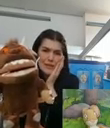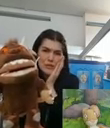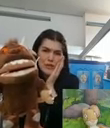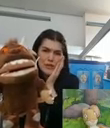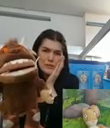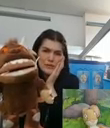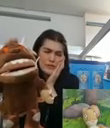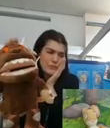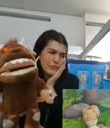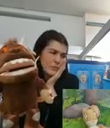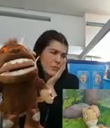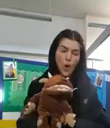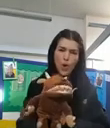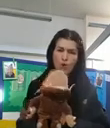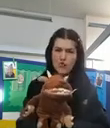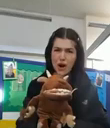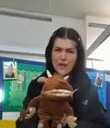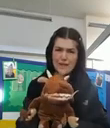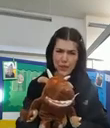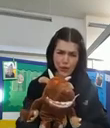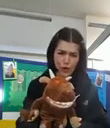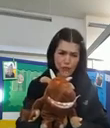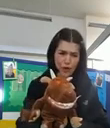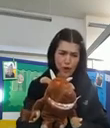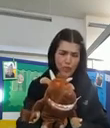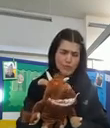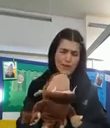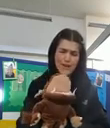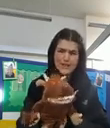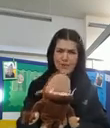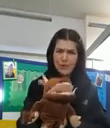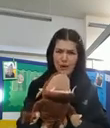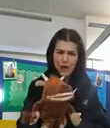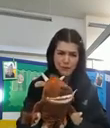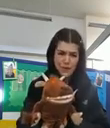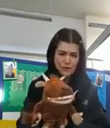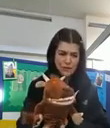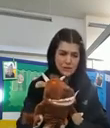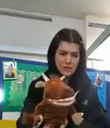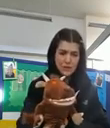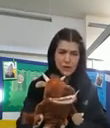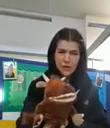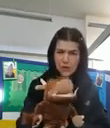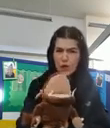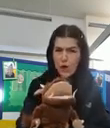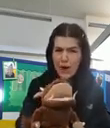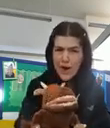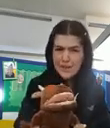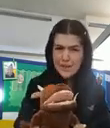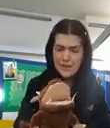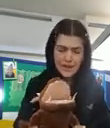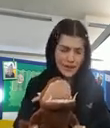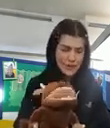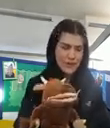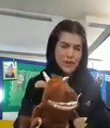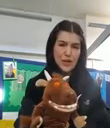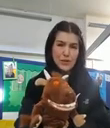wood. All right, said the Gruffalo, bursting with laughter. You go ahead, and I'll follow you